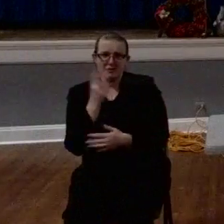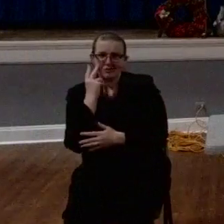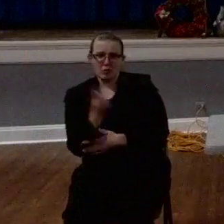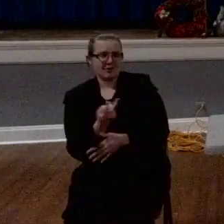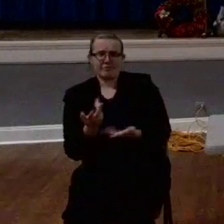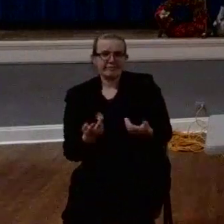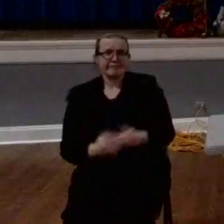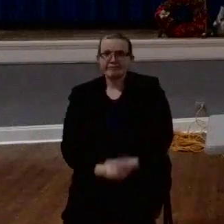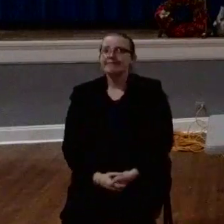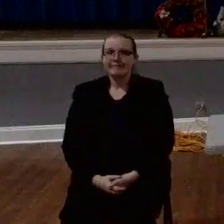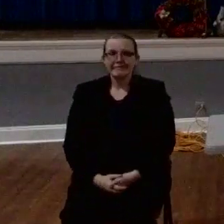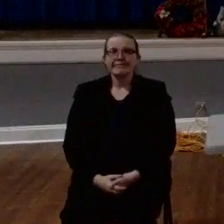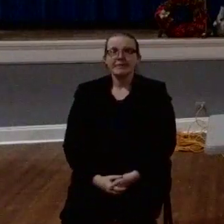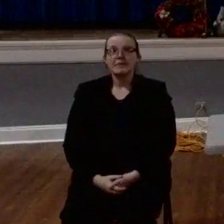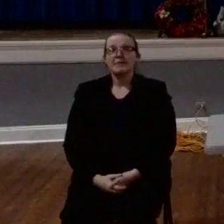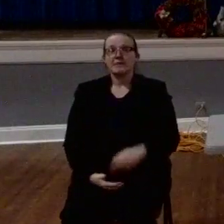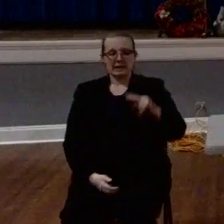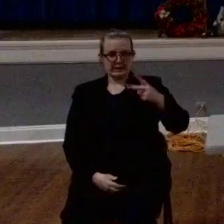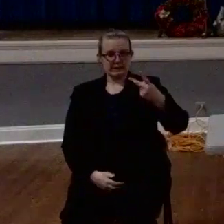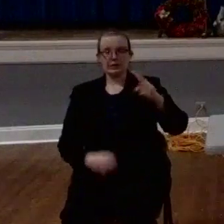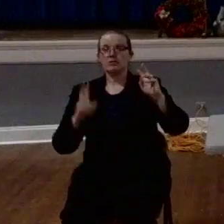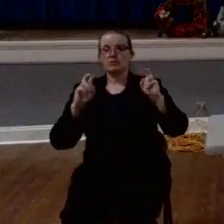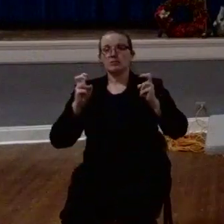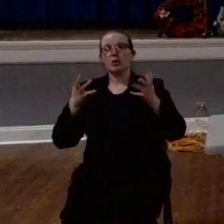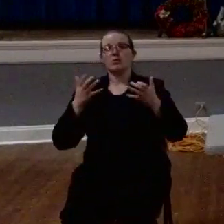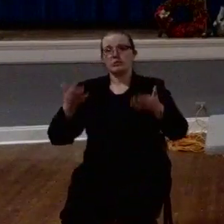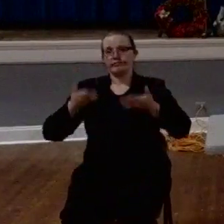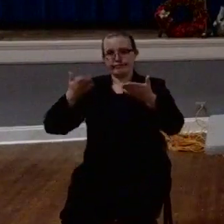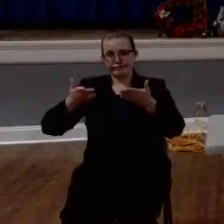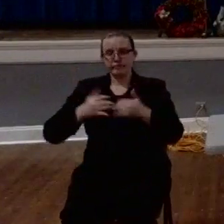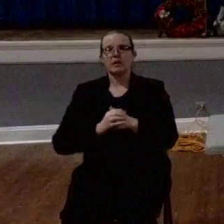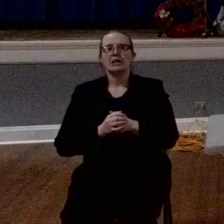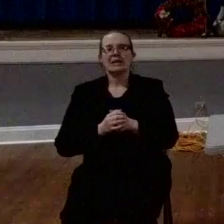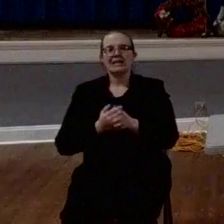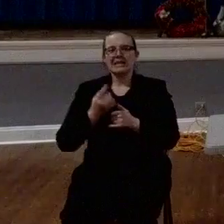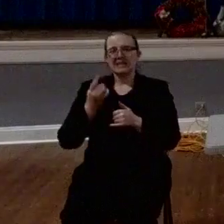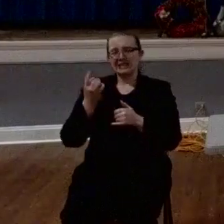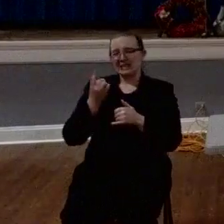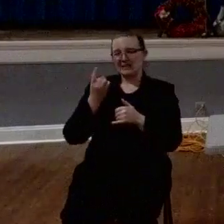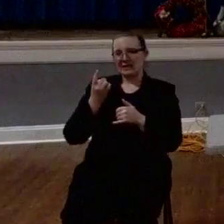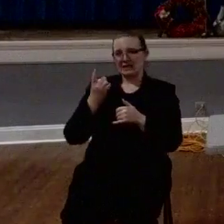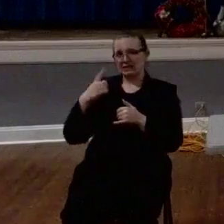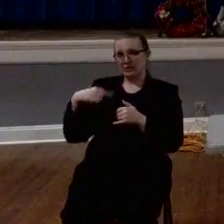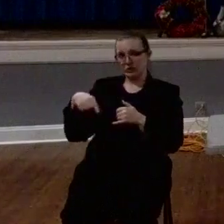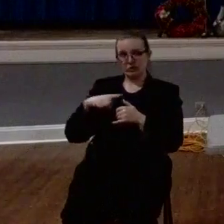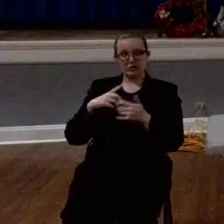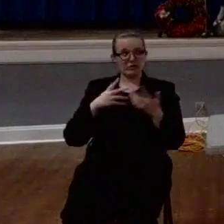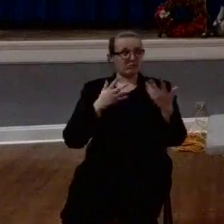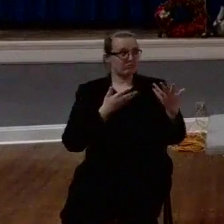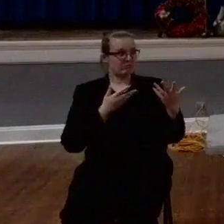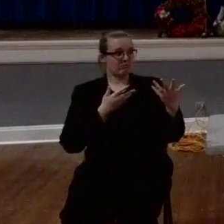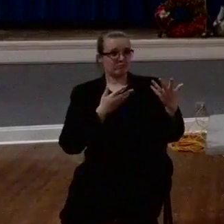standpoint. The second topic I want to bring up is something that you guys, where are you guys?